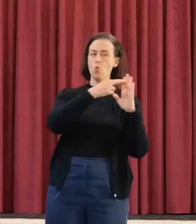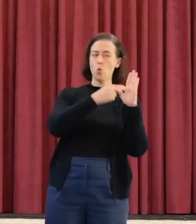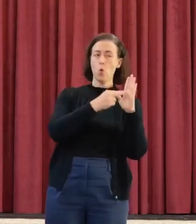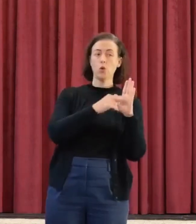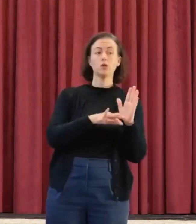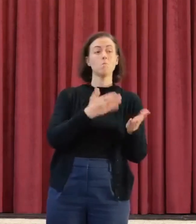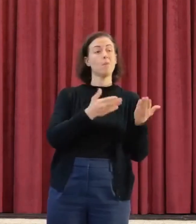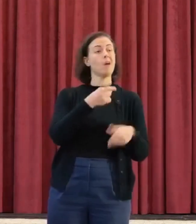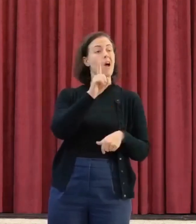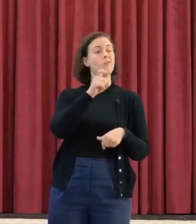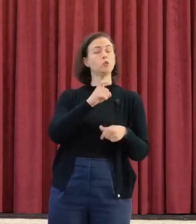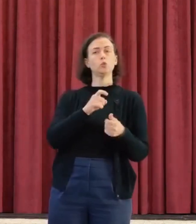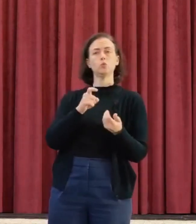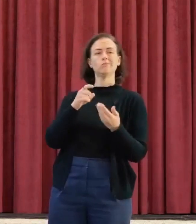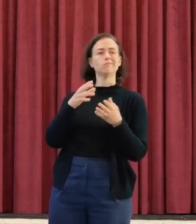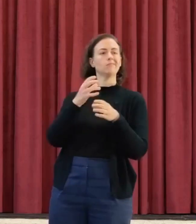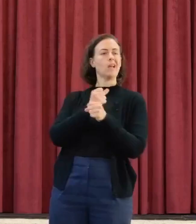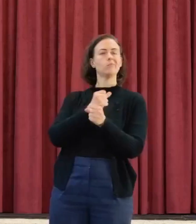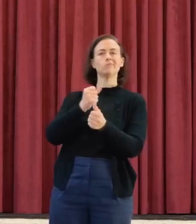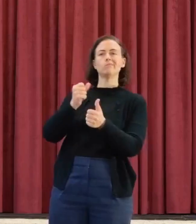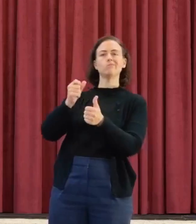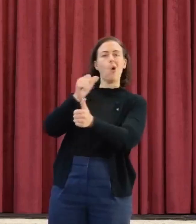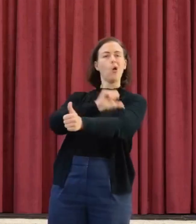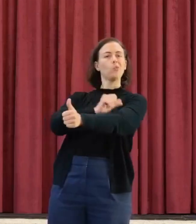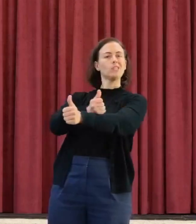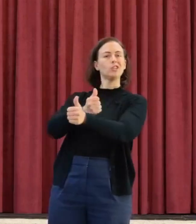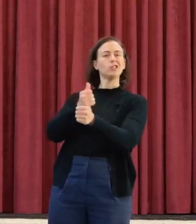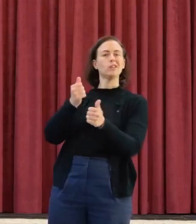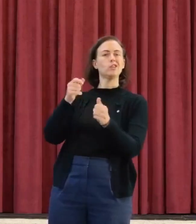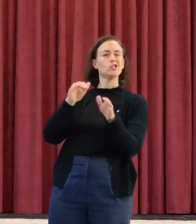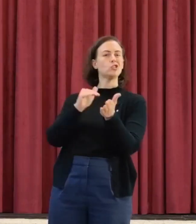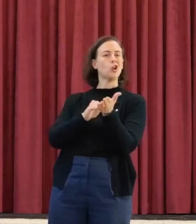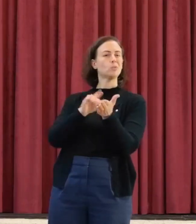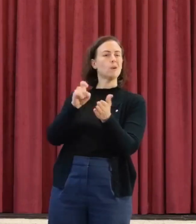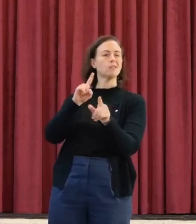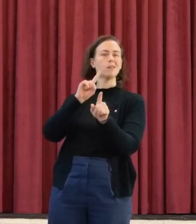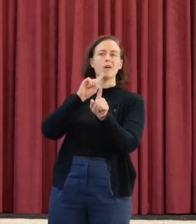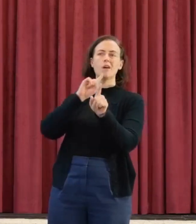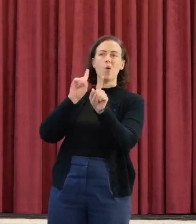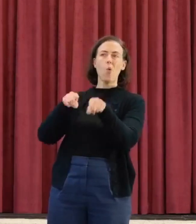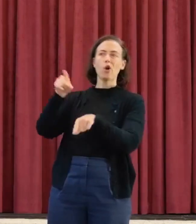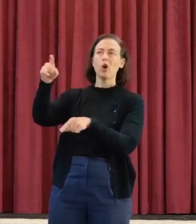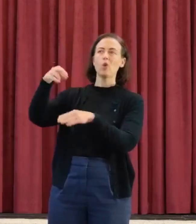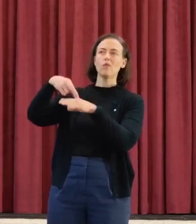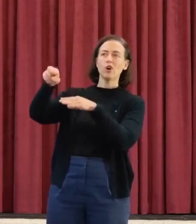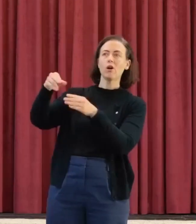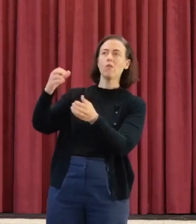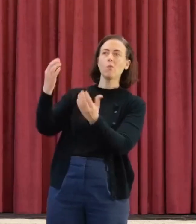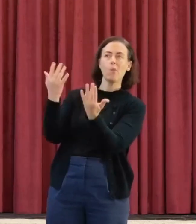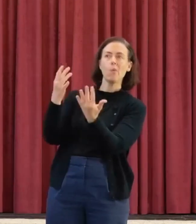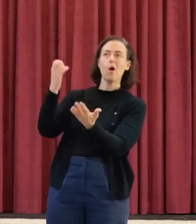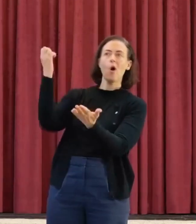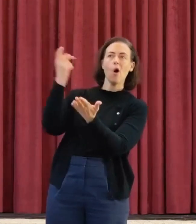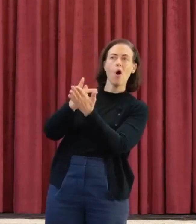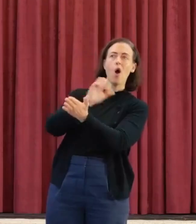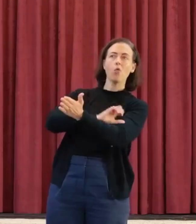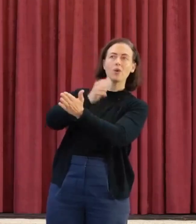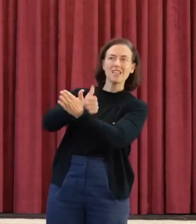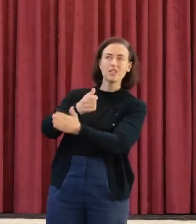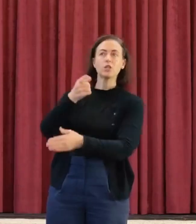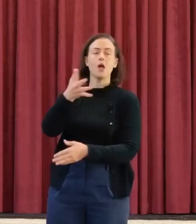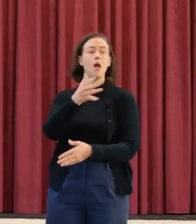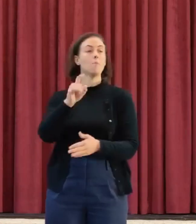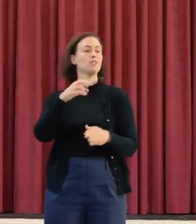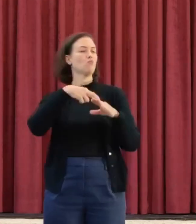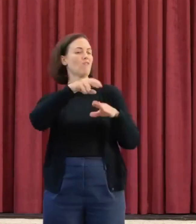is one of the things. And also, you need to have a referral to see doctors, to see